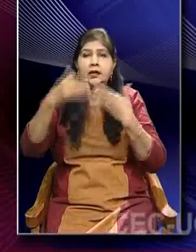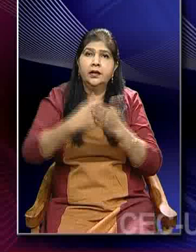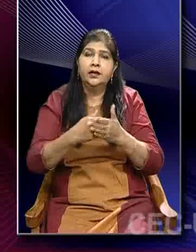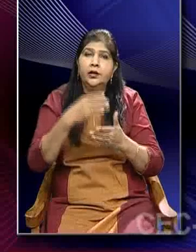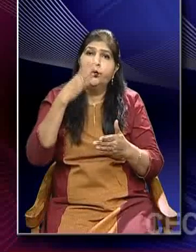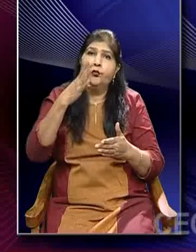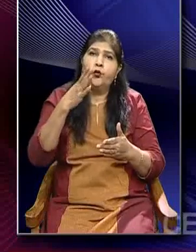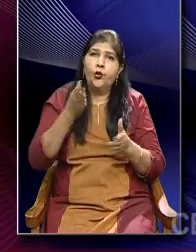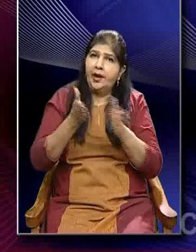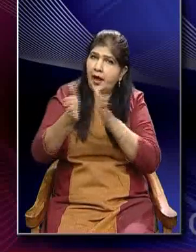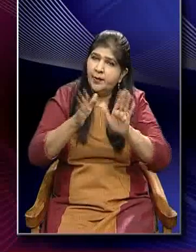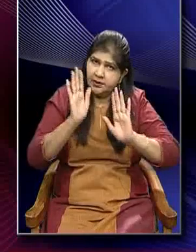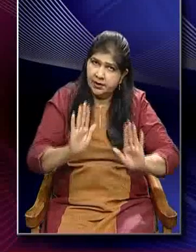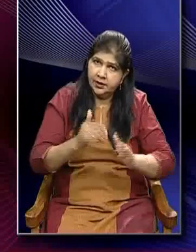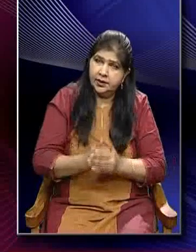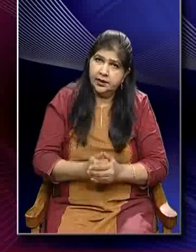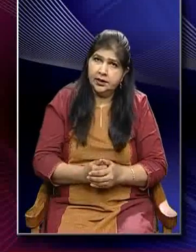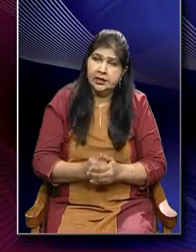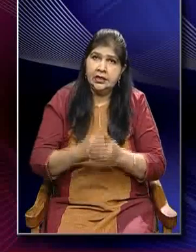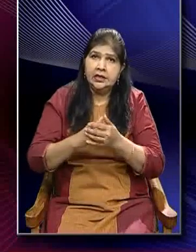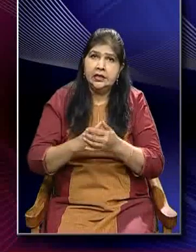4 dimensions,